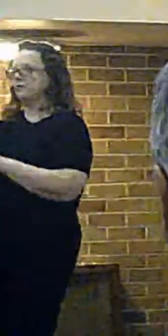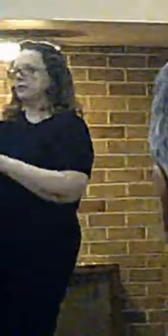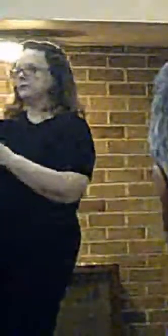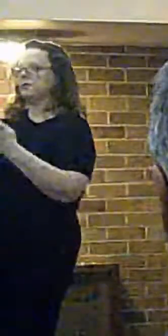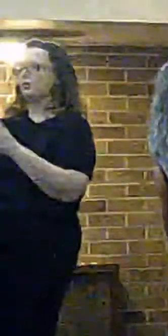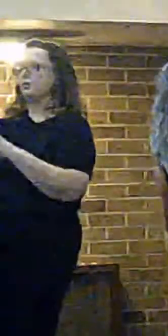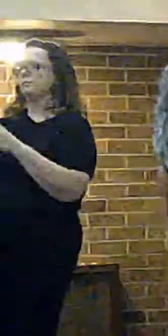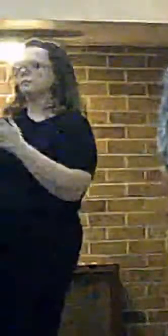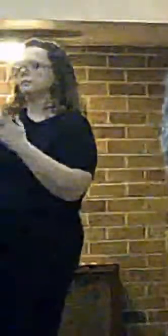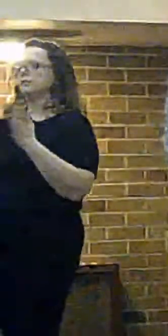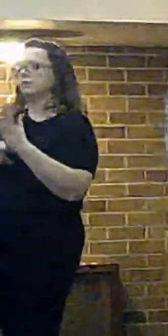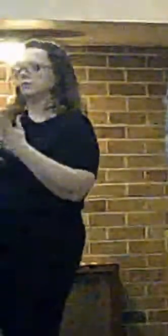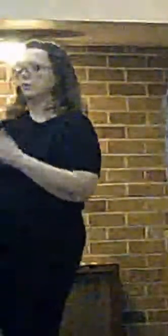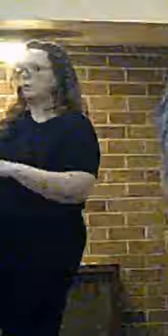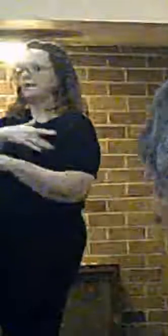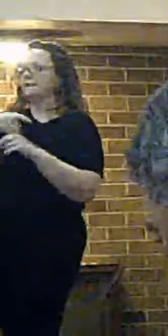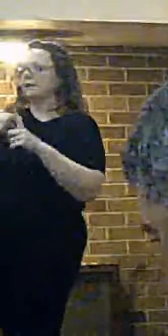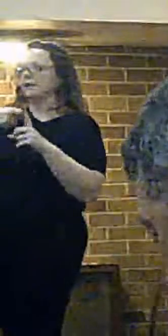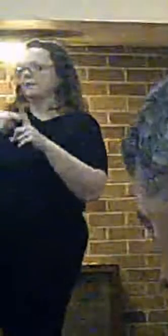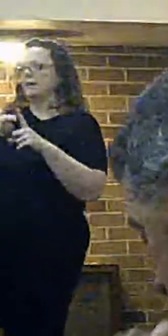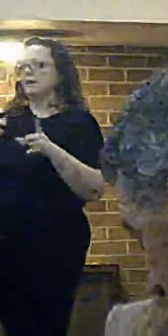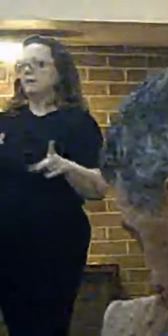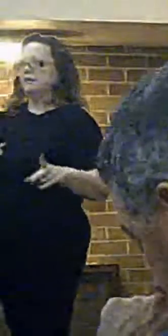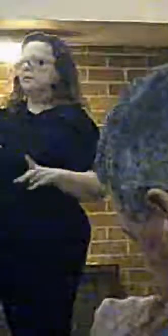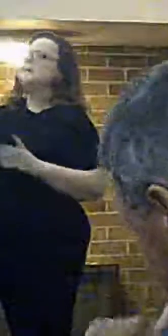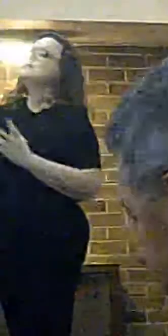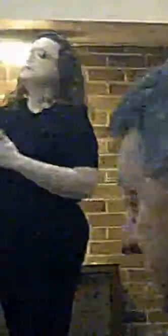Upton, West Kirby, and anyone else who fills out the survey.